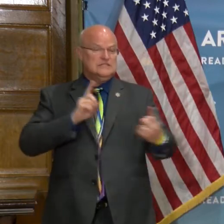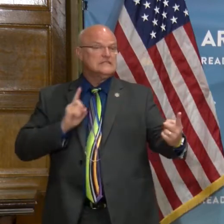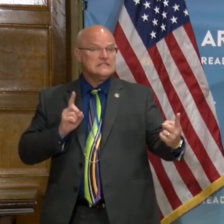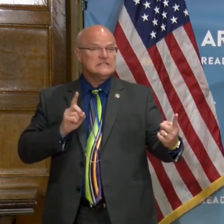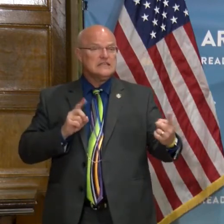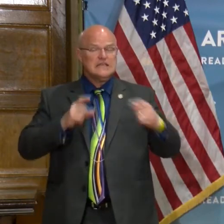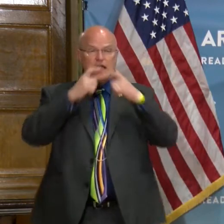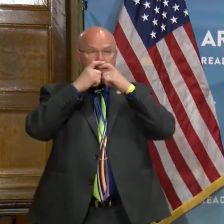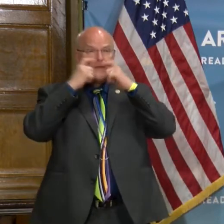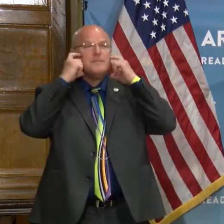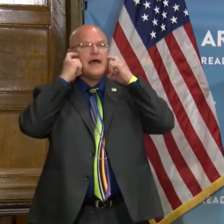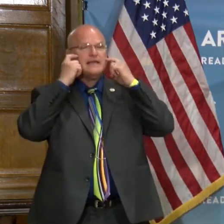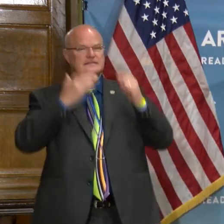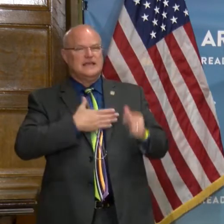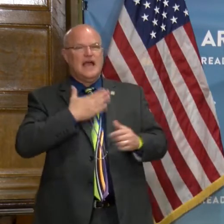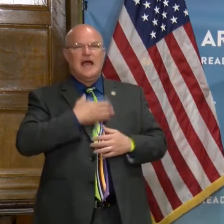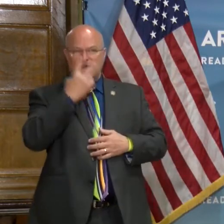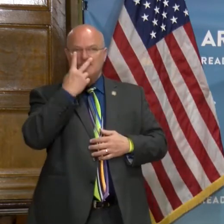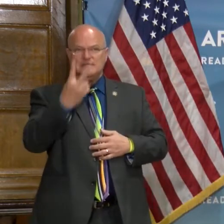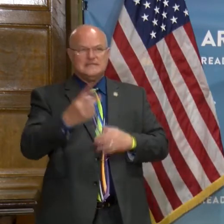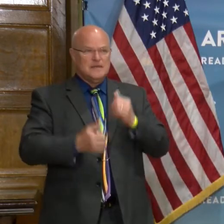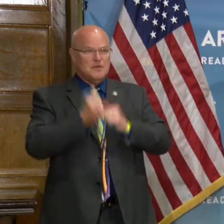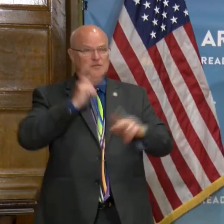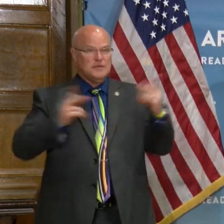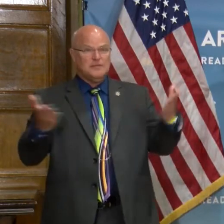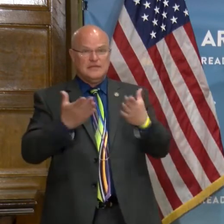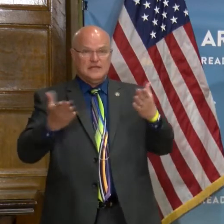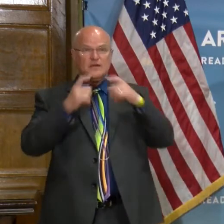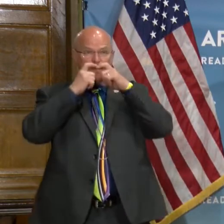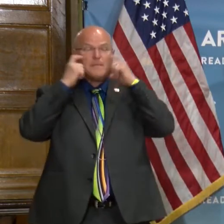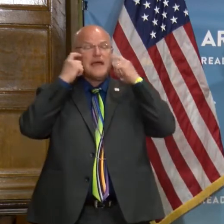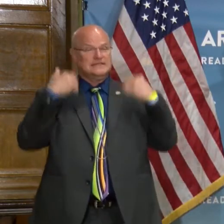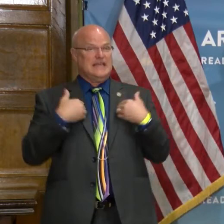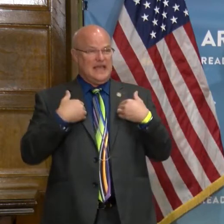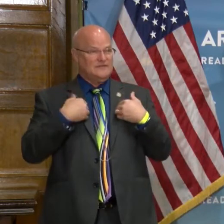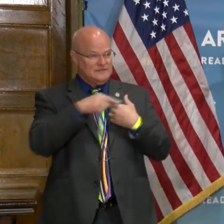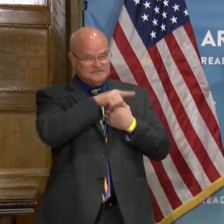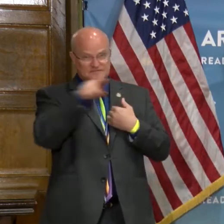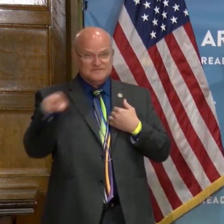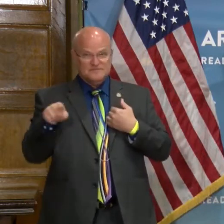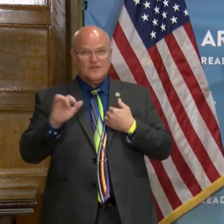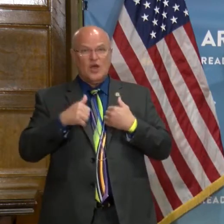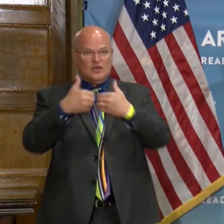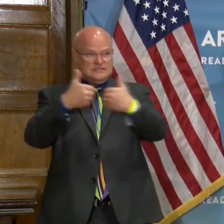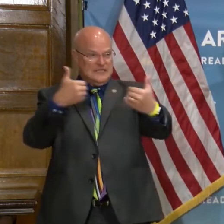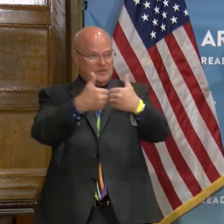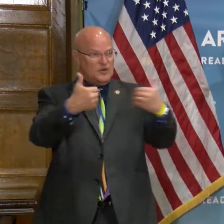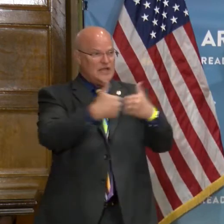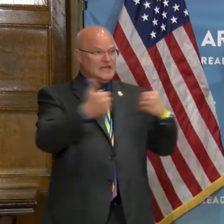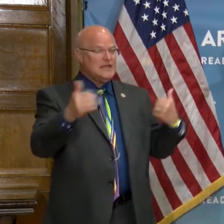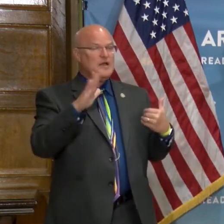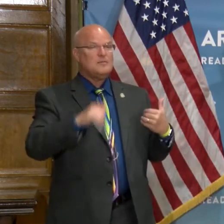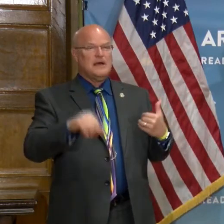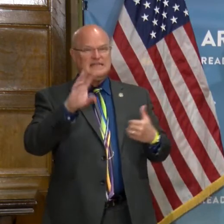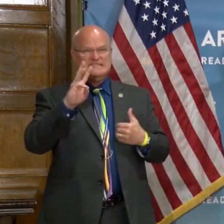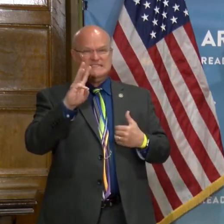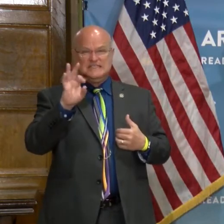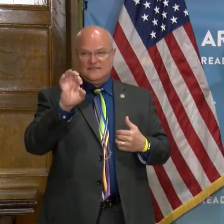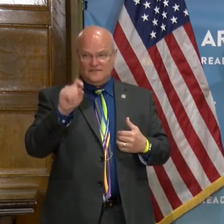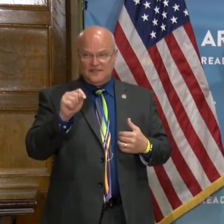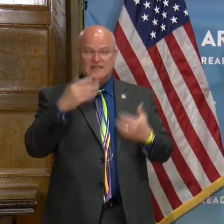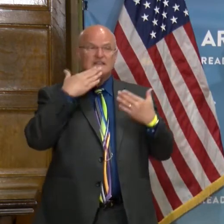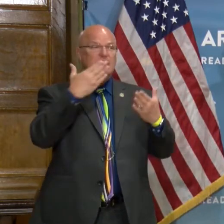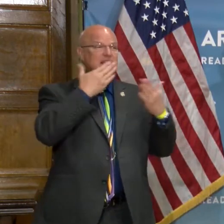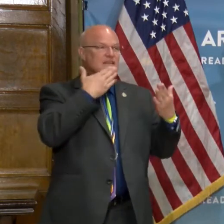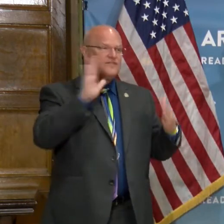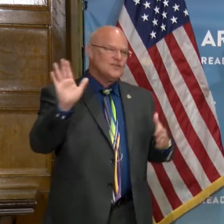the masks. I'm glad to see most of the people here are wearing masks and are all separated by at least 6 feet. So thank